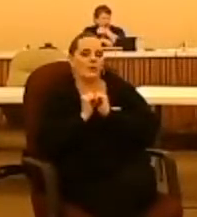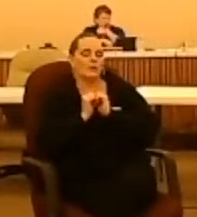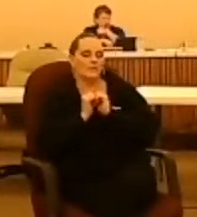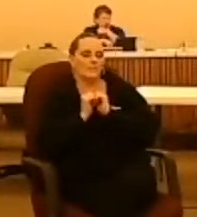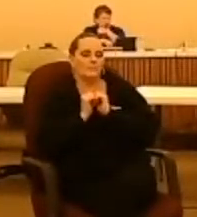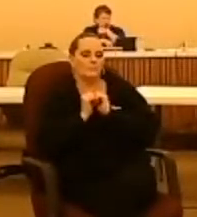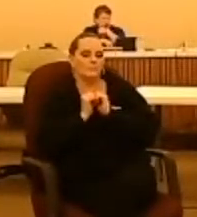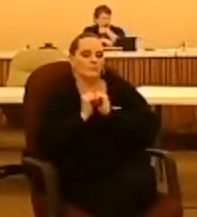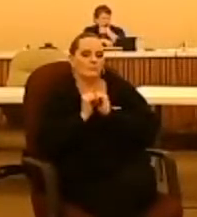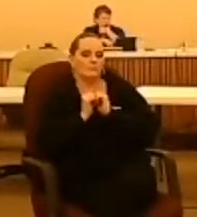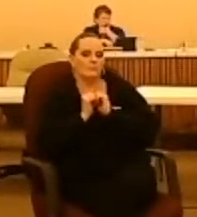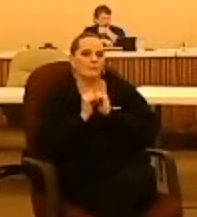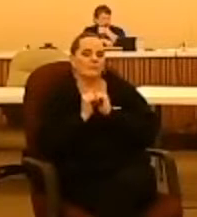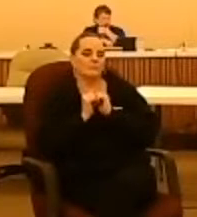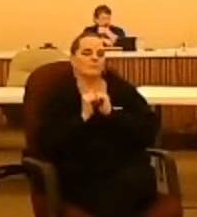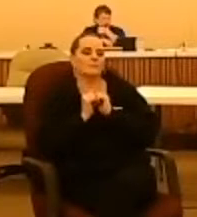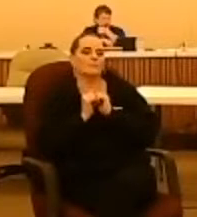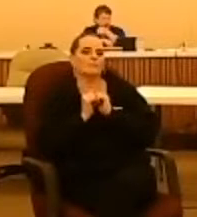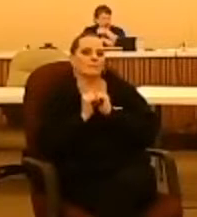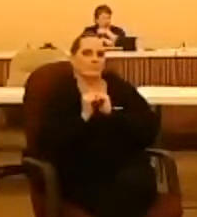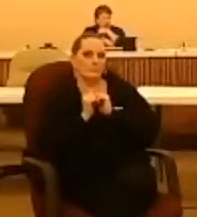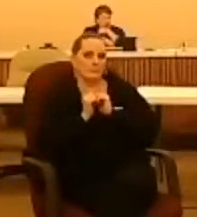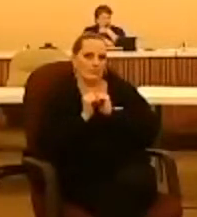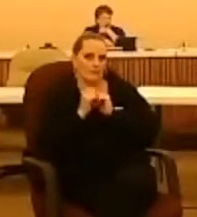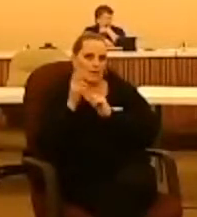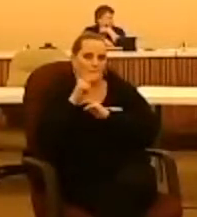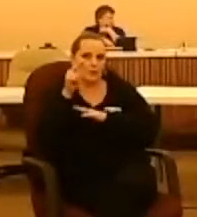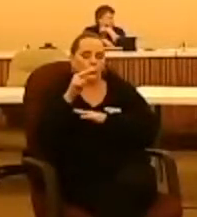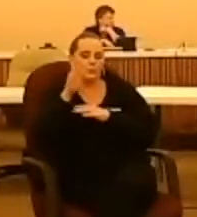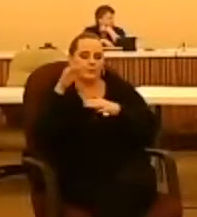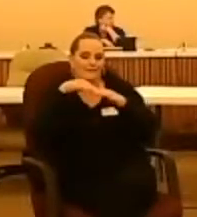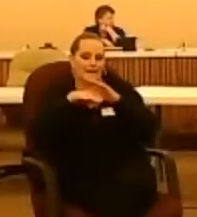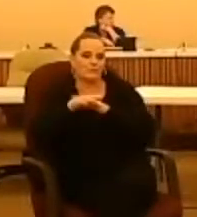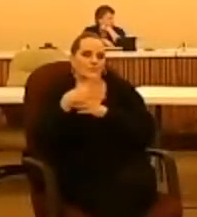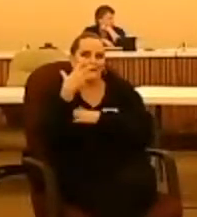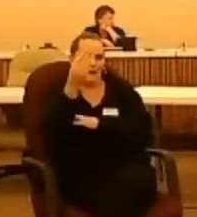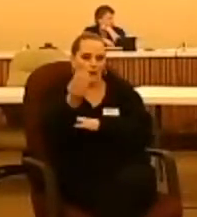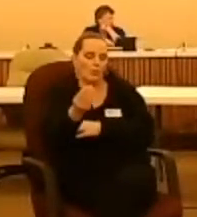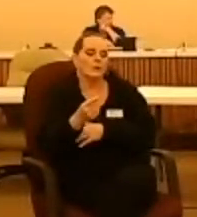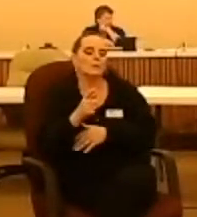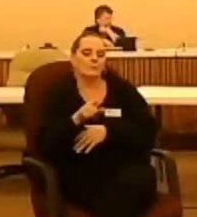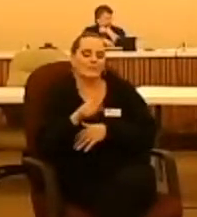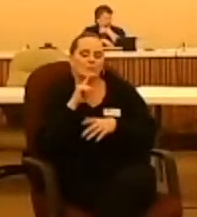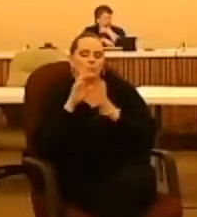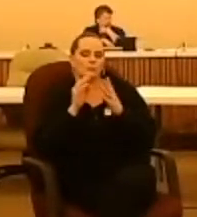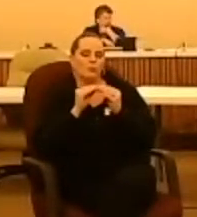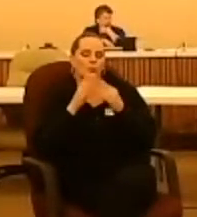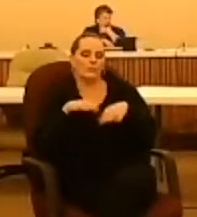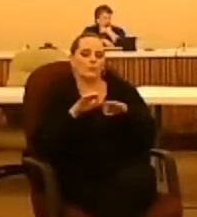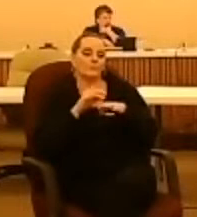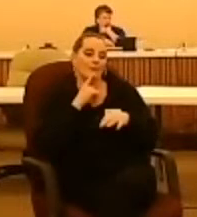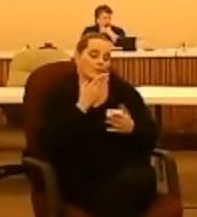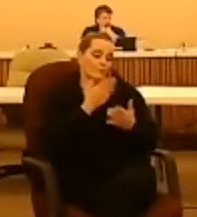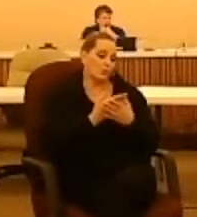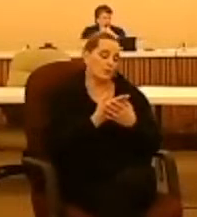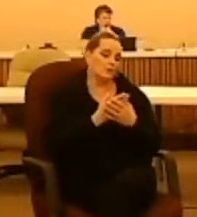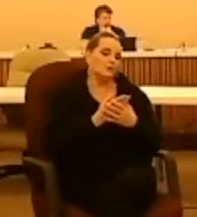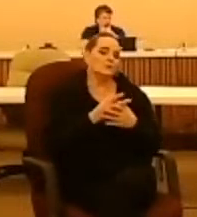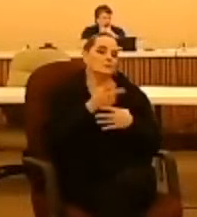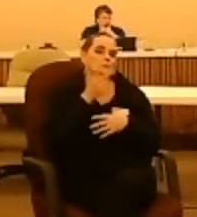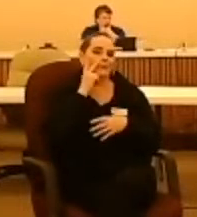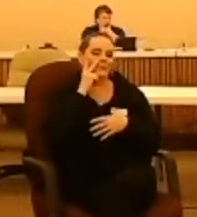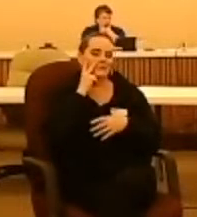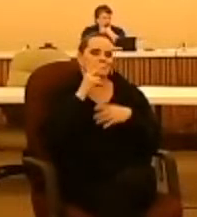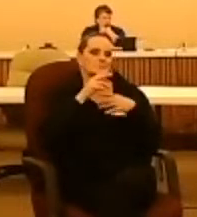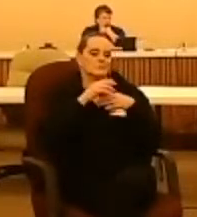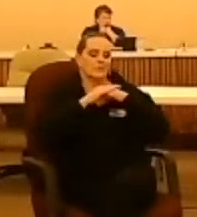right in, right out, or excuse me, northern entrance, this one would have been more important. But now that you have a good sight line at the top of the hill,